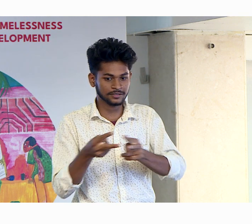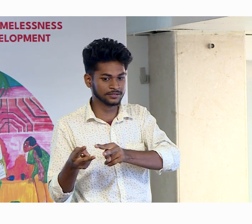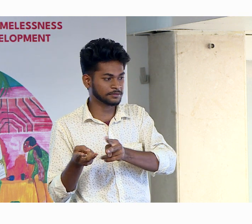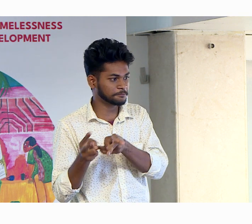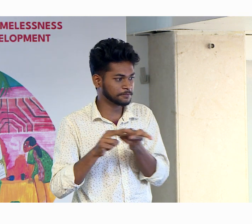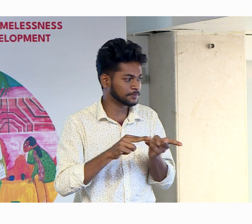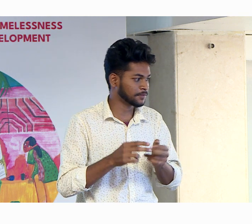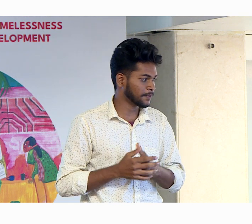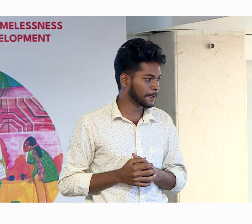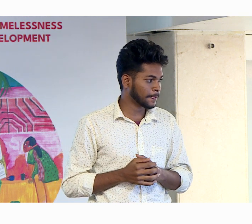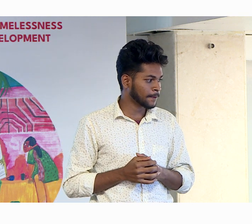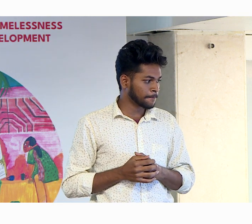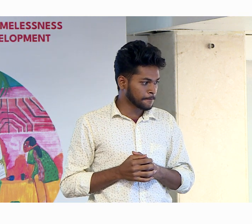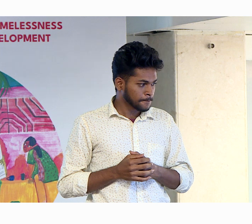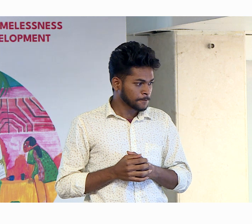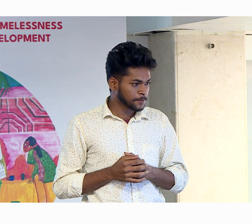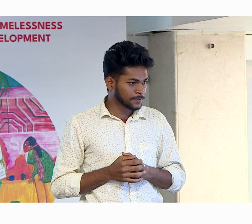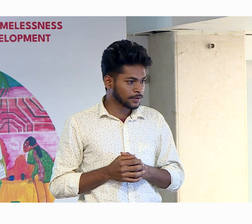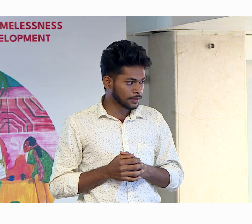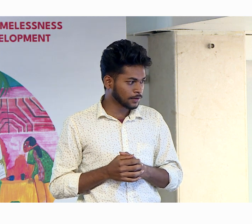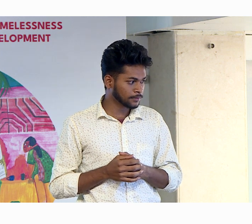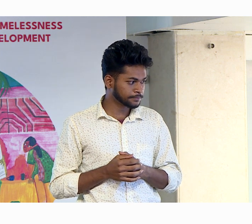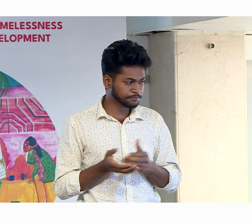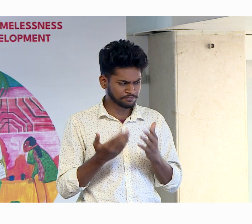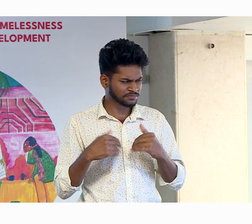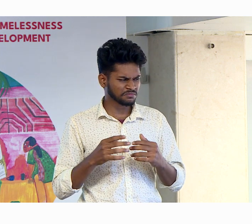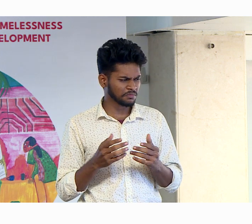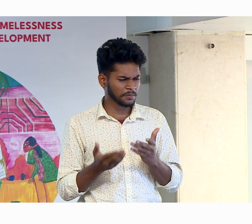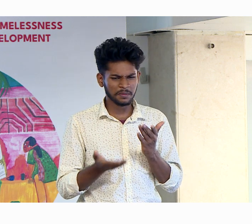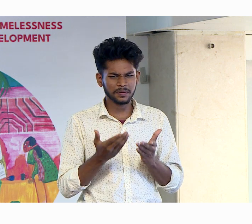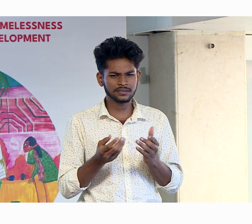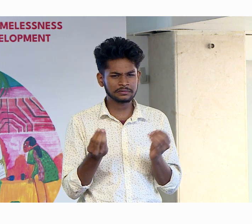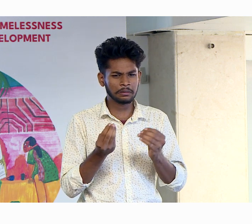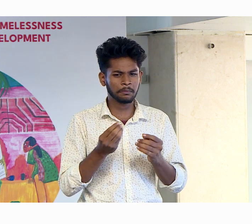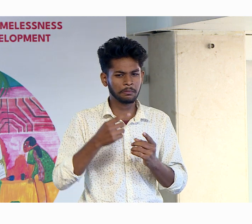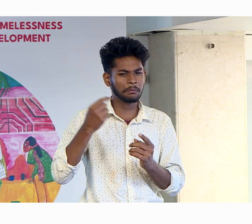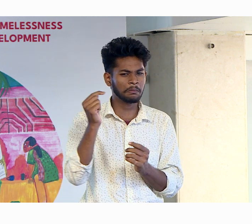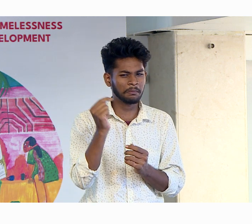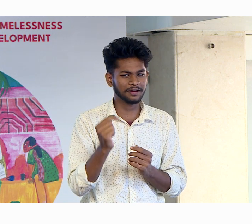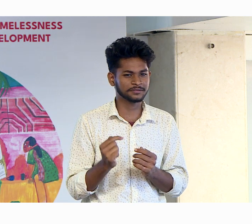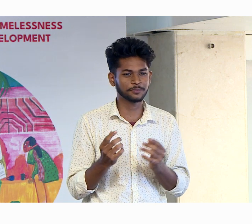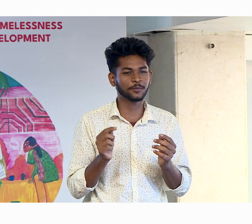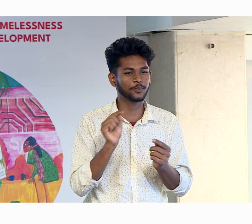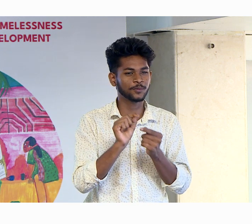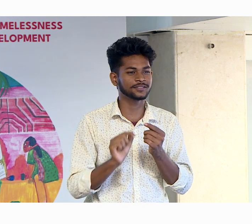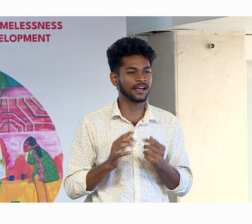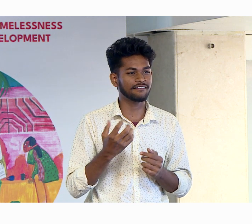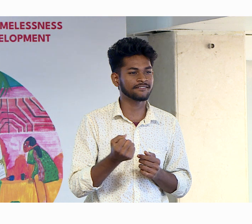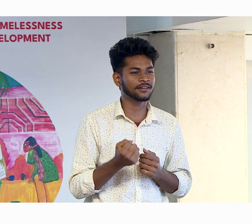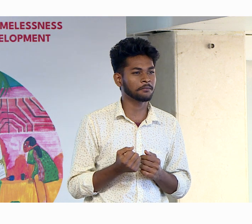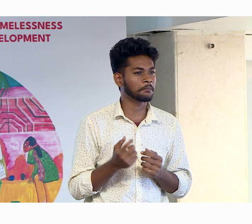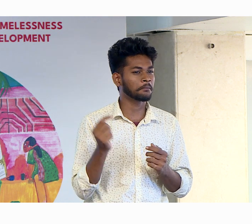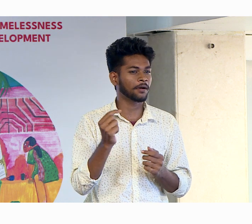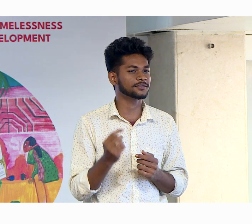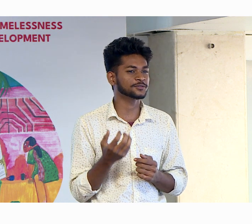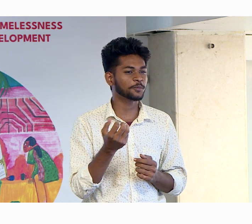of course, because they can be quite rigid, have rigid boundaries and block the spread of knowledge.